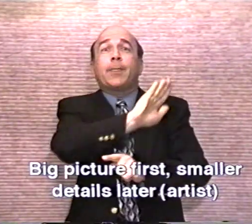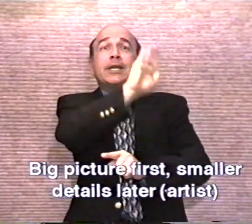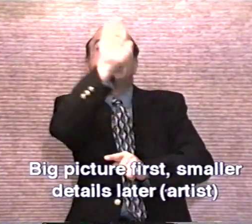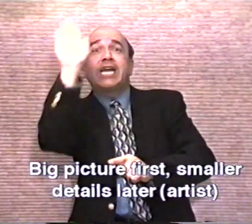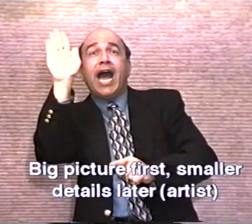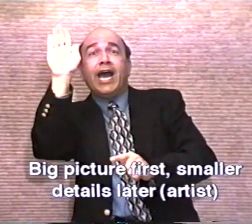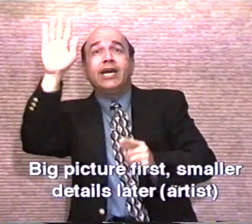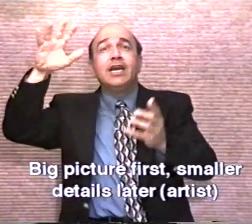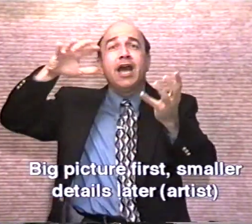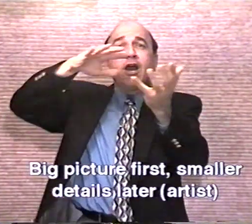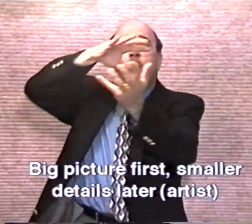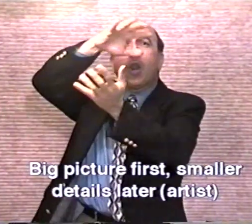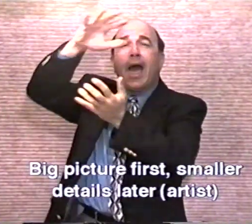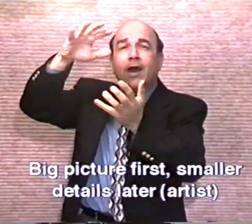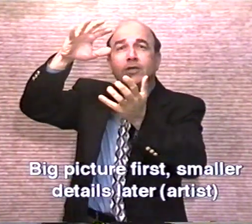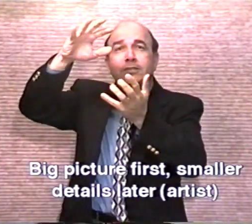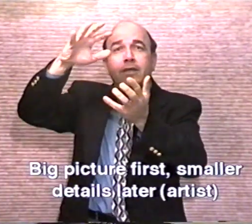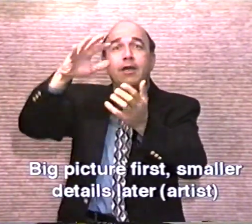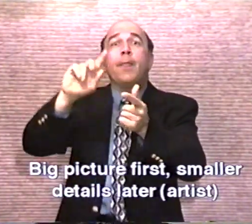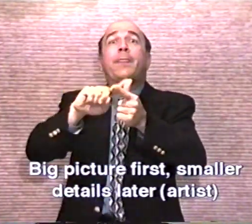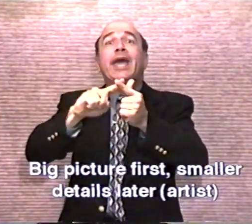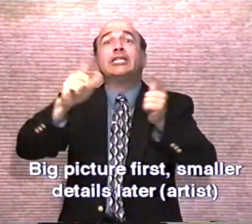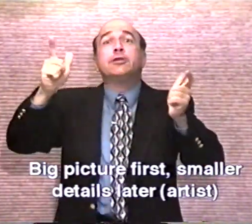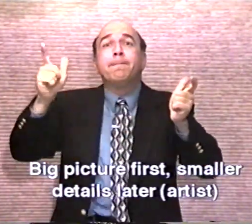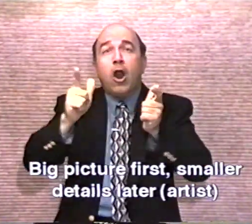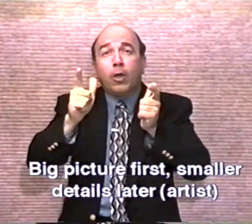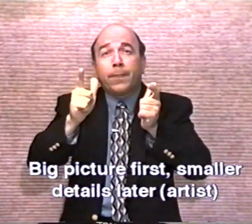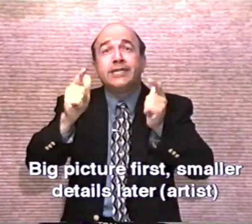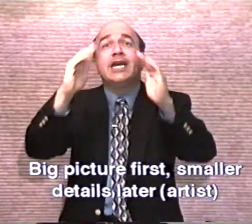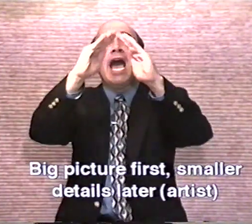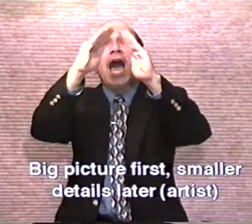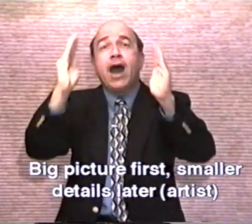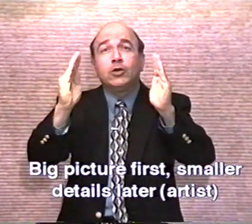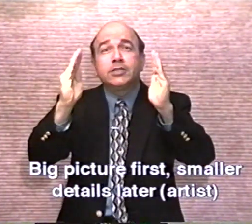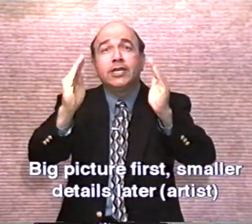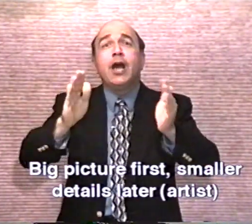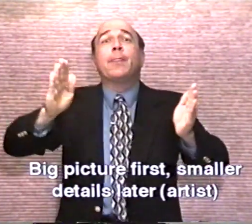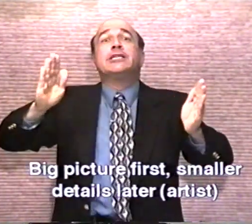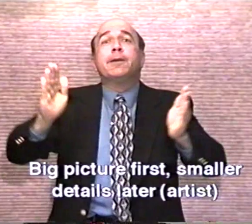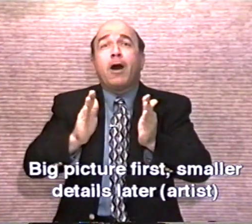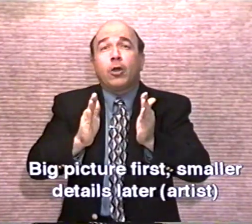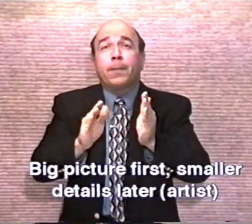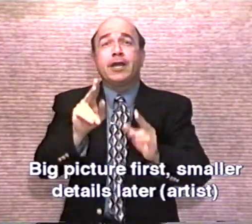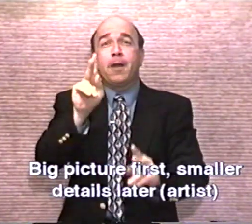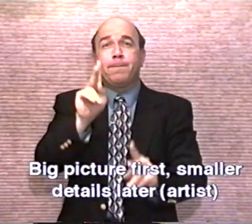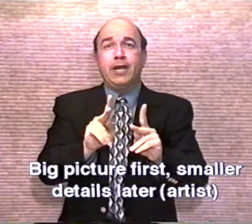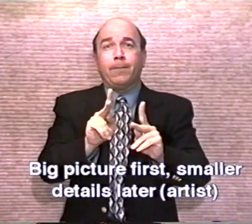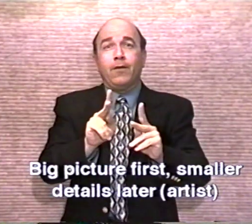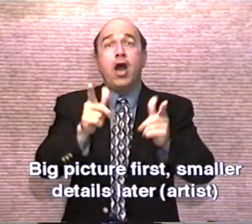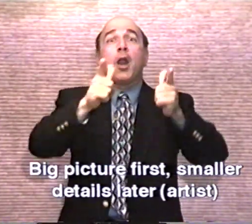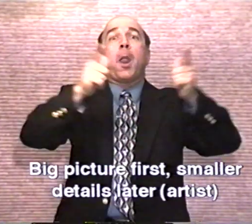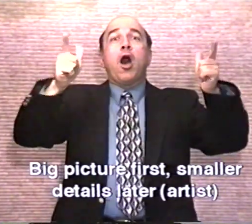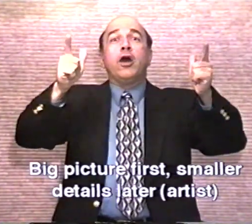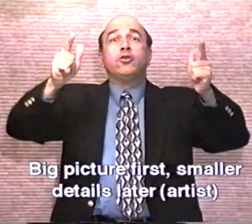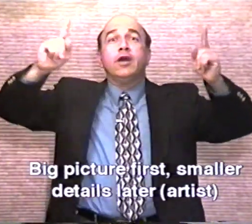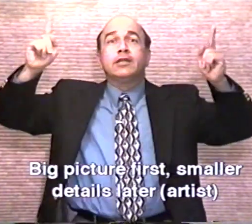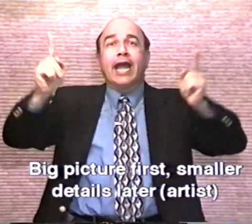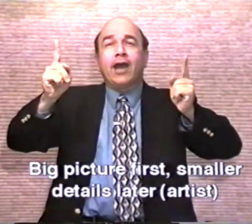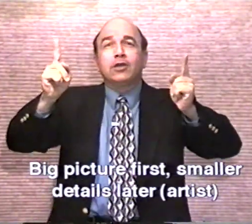the sky, clouds, then smaller things, houses, the smaller things, people. Larger, down,